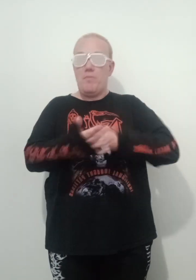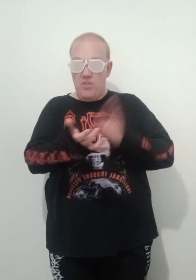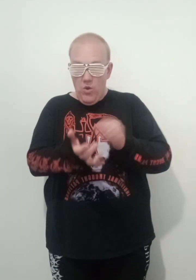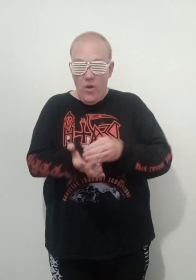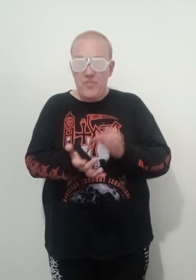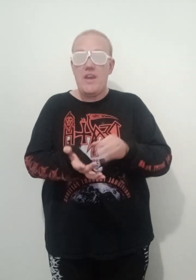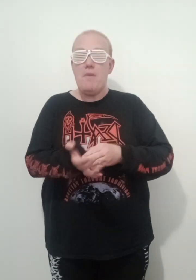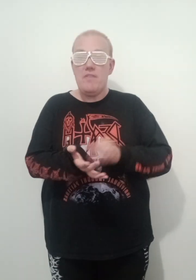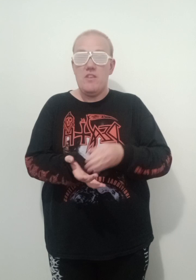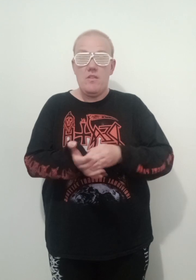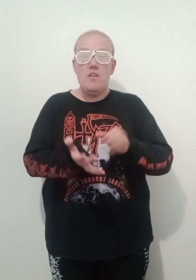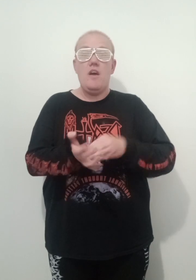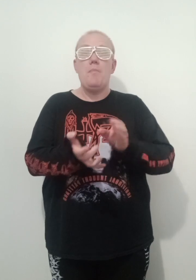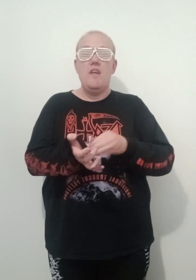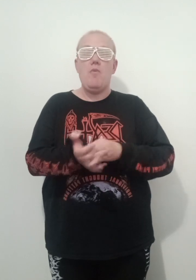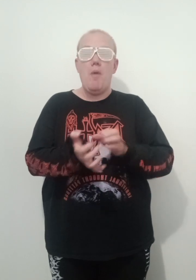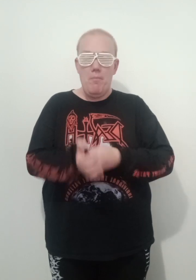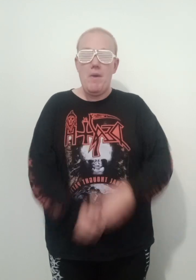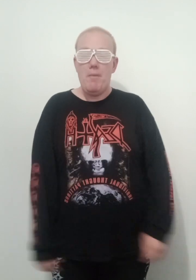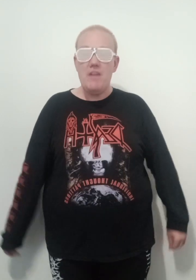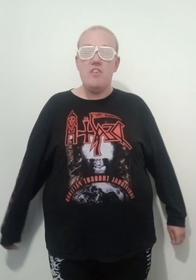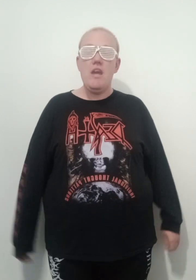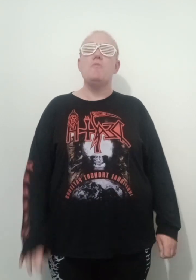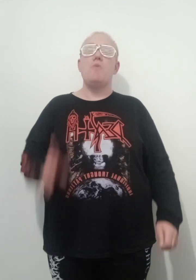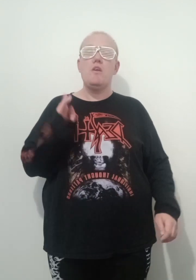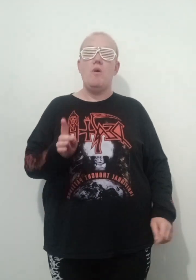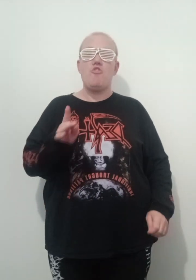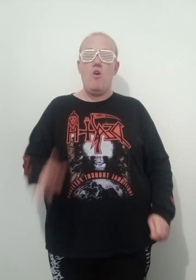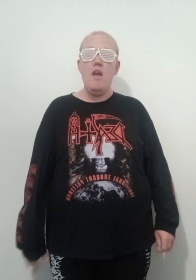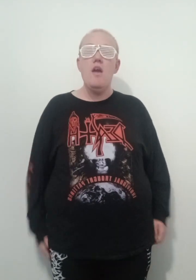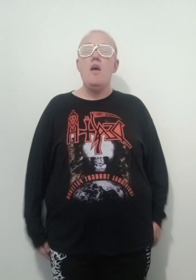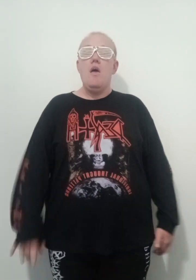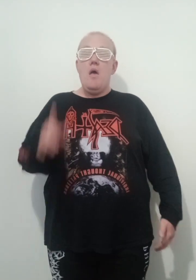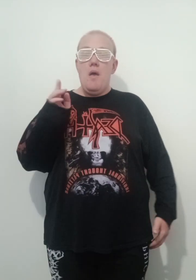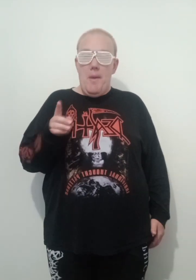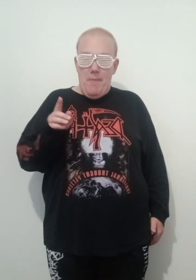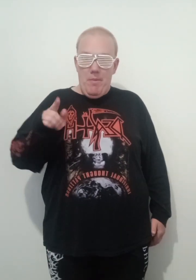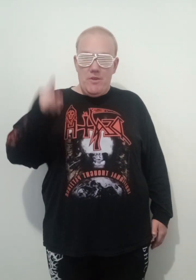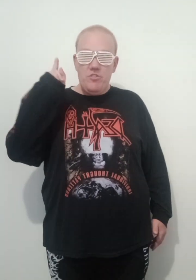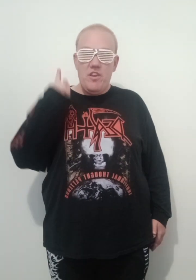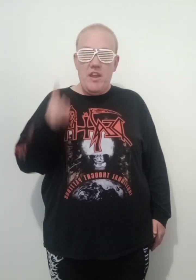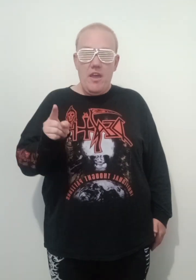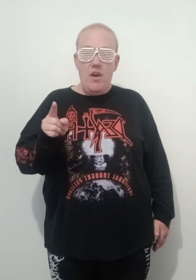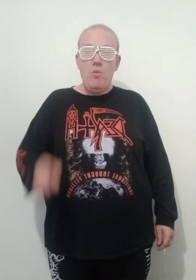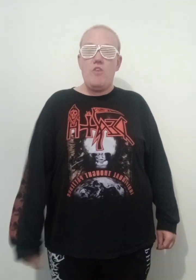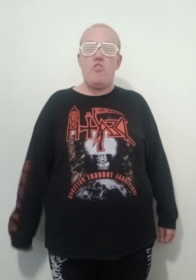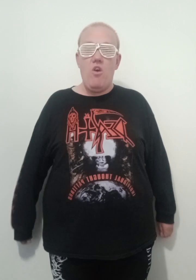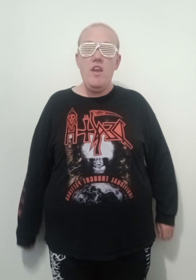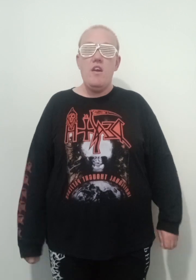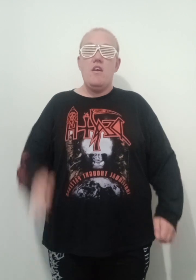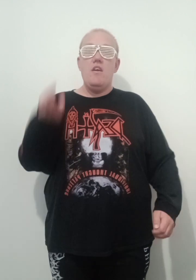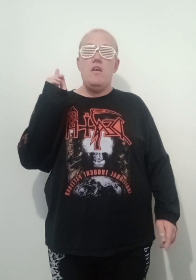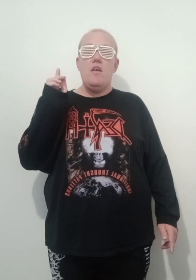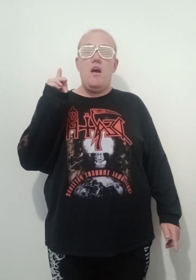to Norths for keeping the unbelievable Balmain team to only 1 try. Balmain also getting only 1 try, a player